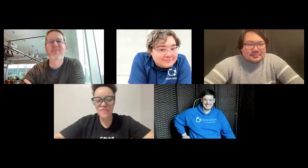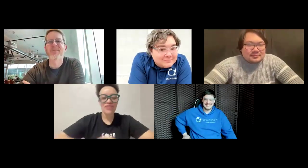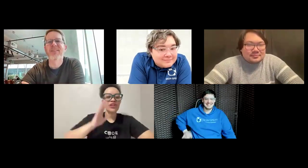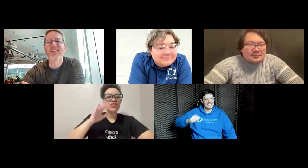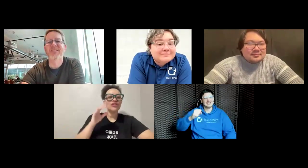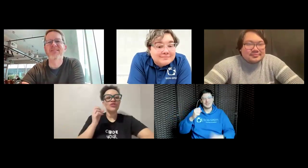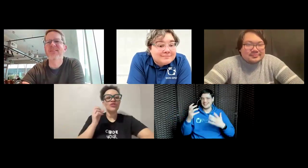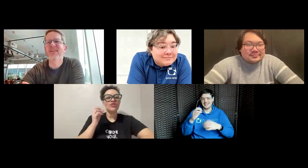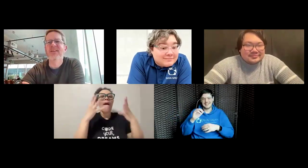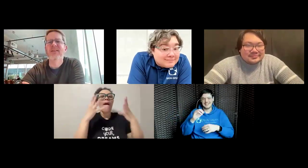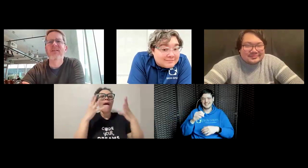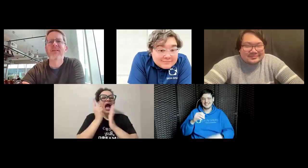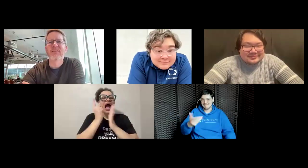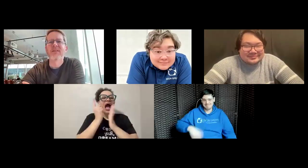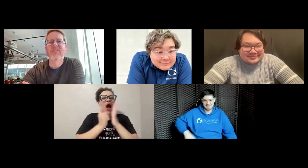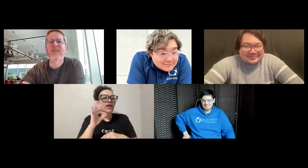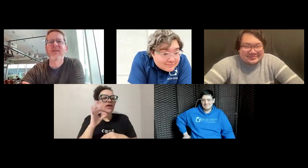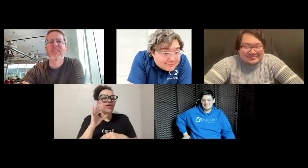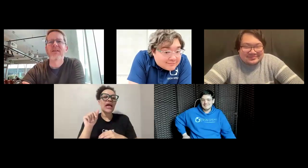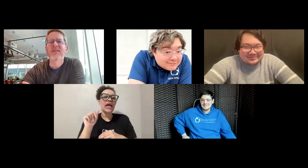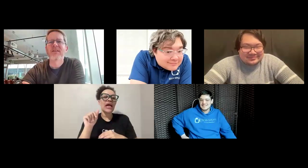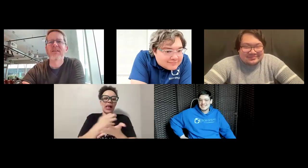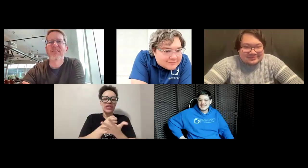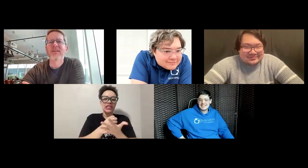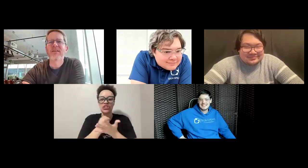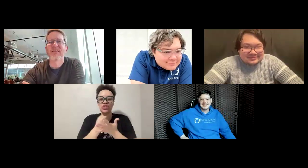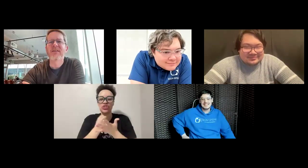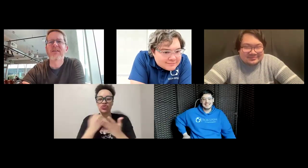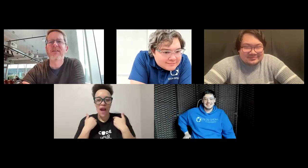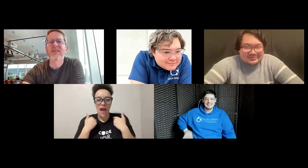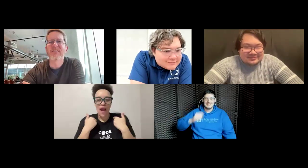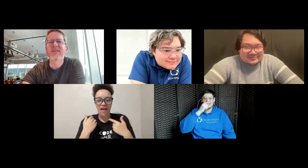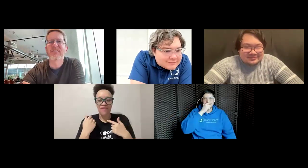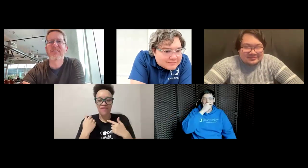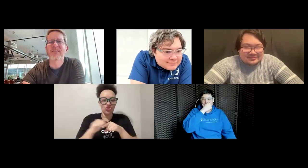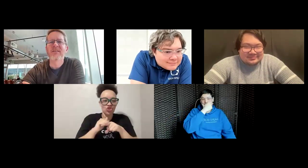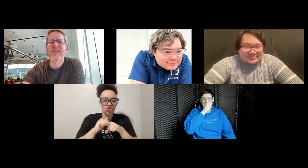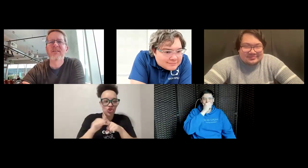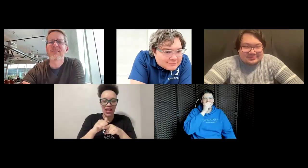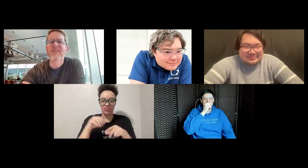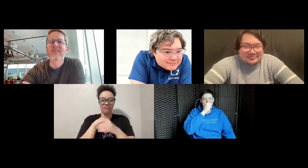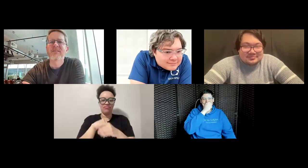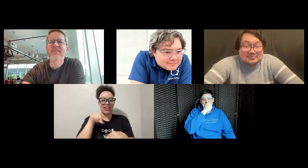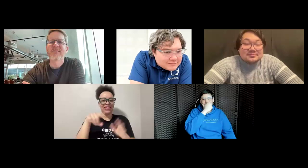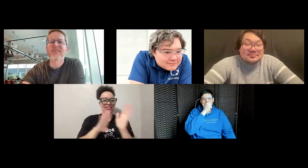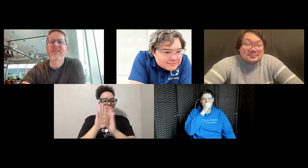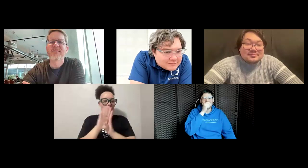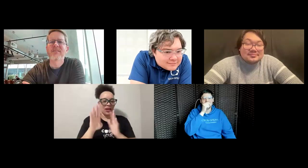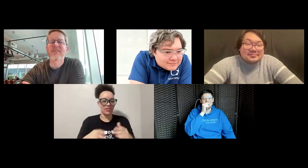Wow, that's funny. So Destiny here too, how many hours of data collection do you have trained